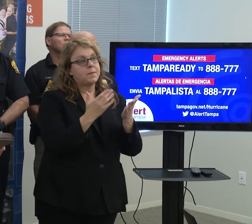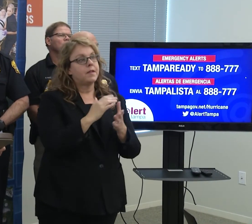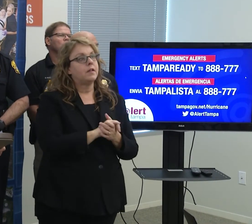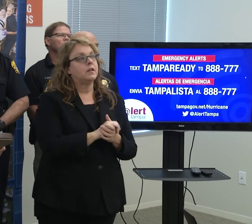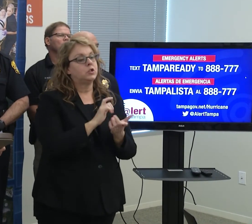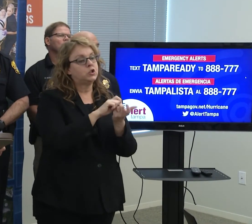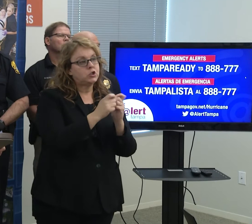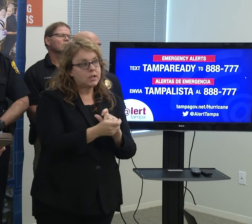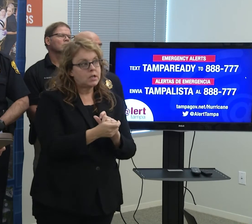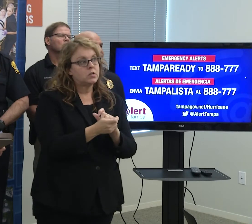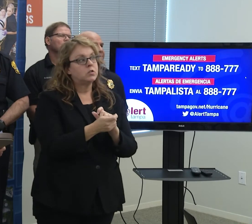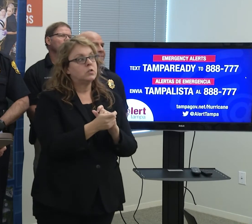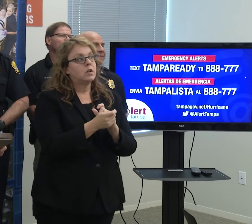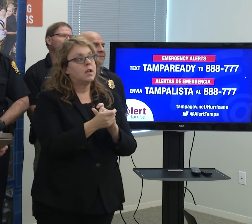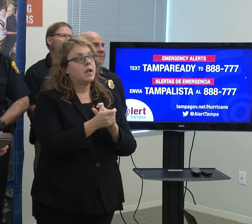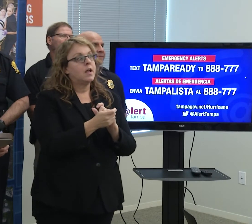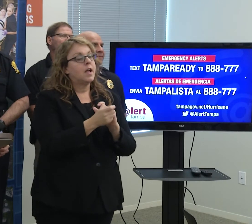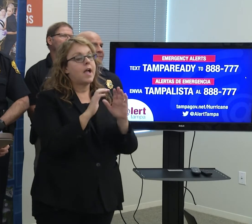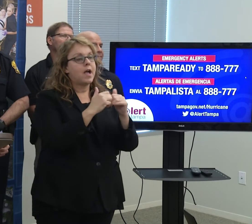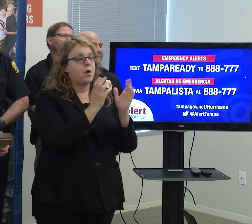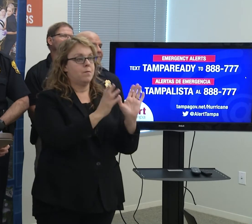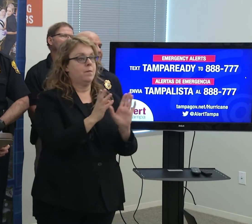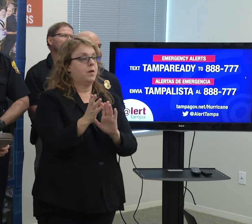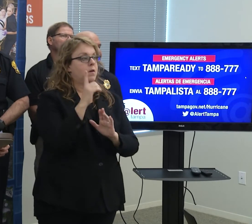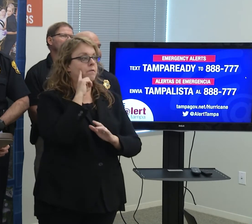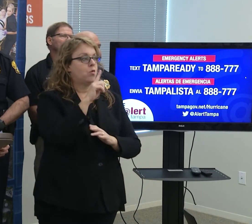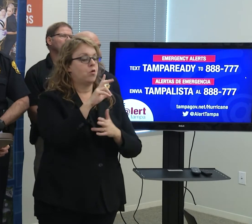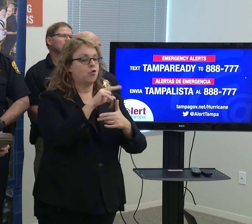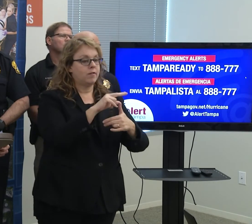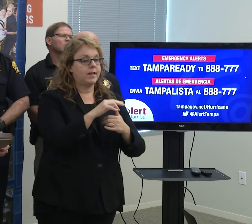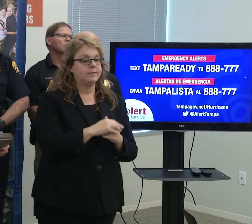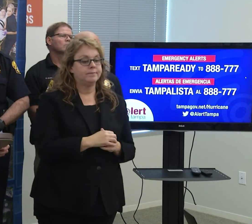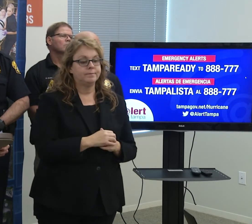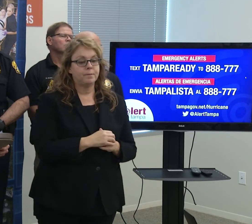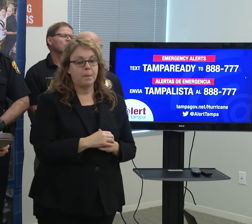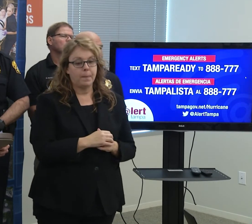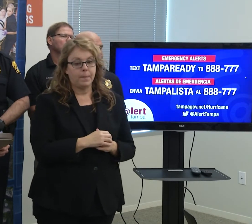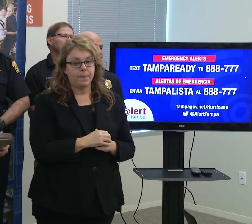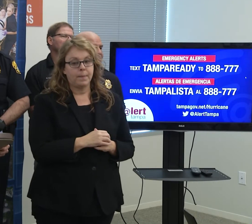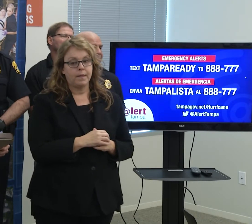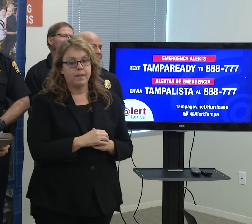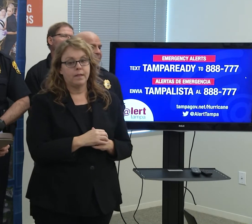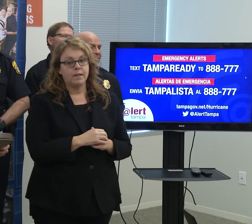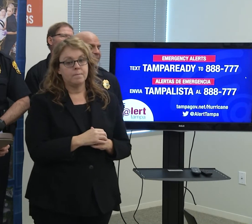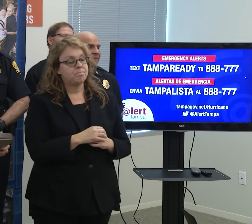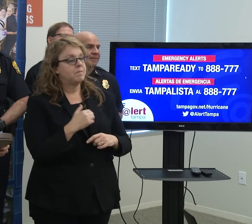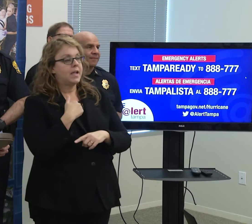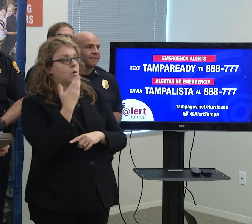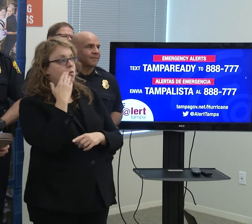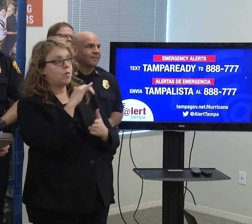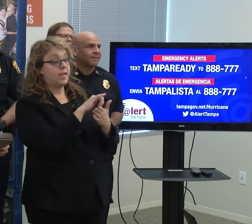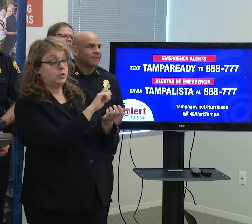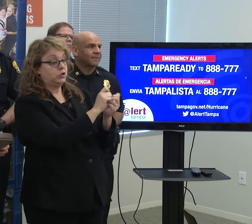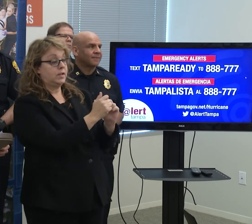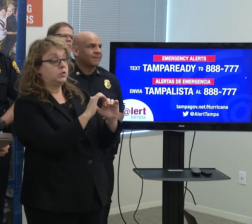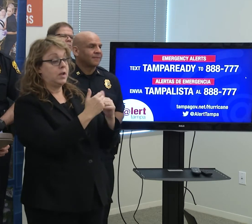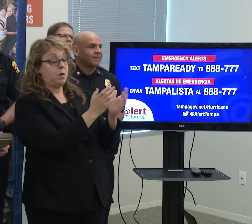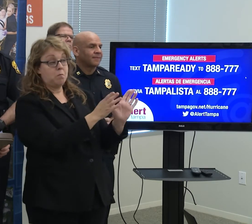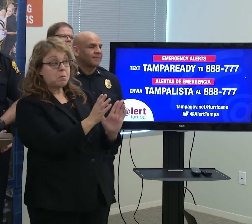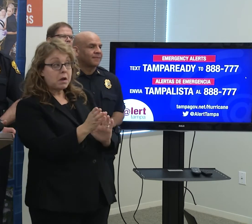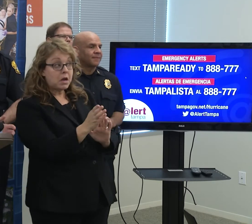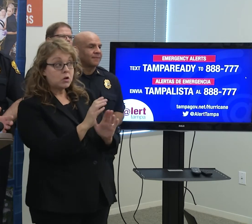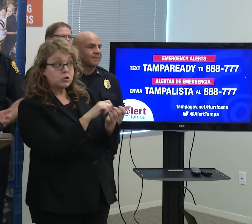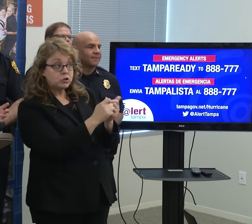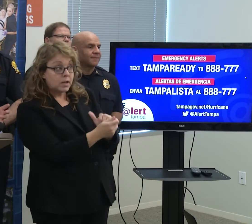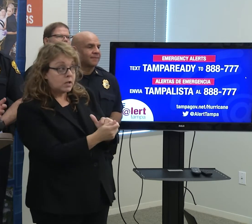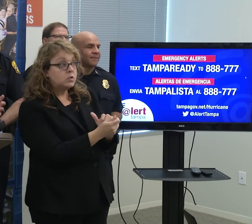has changed the way we prepare for these hurricanes? Well, I don't know that it changed the way that we prepare